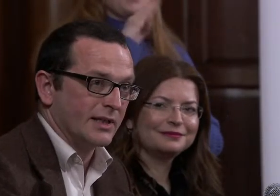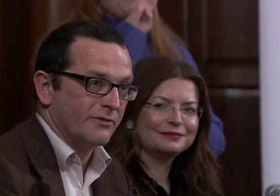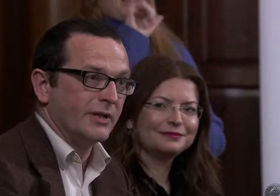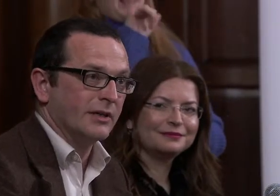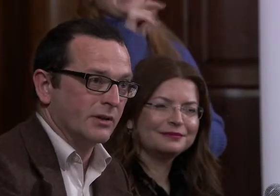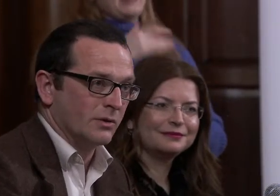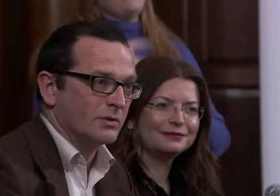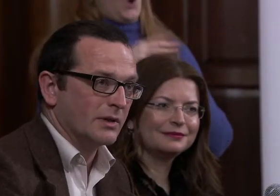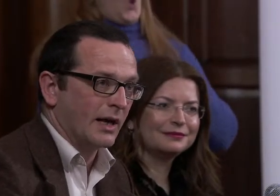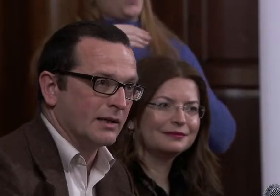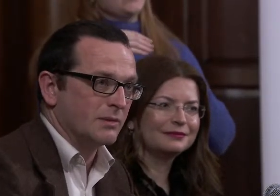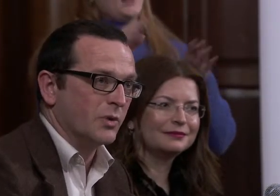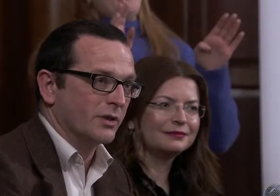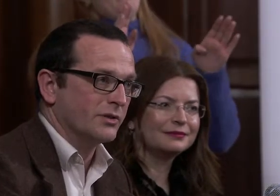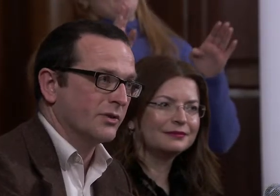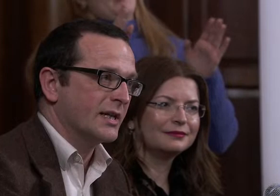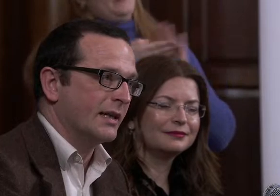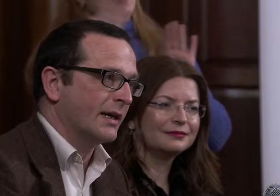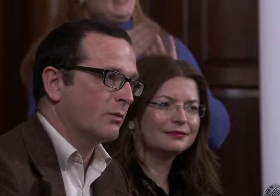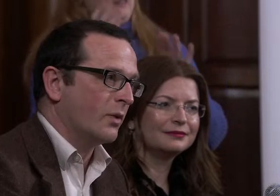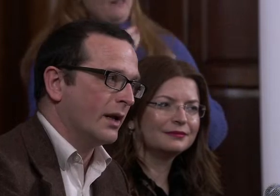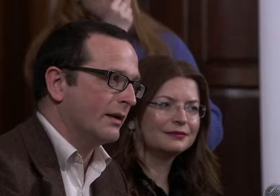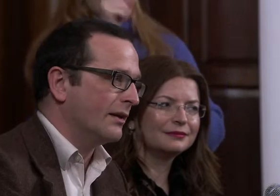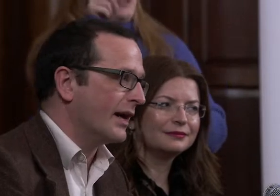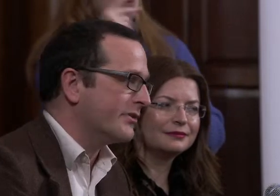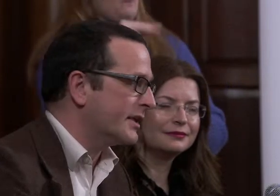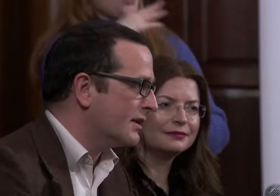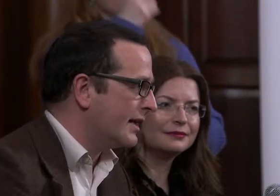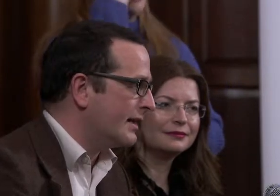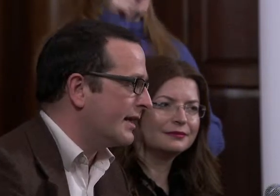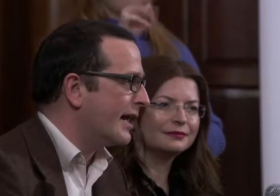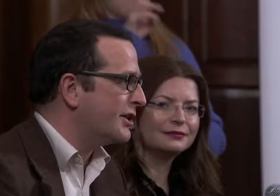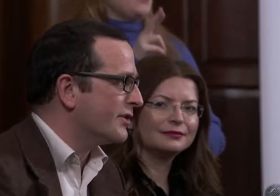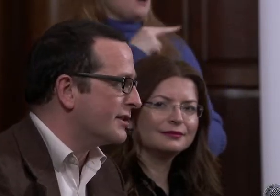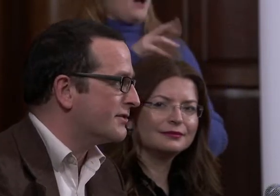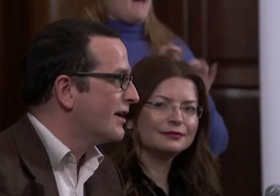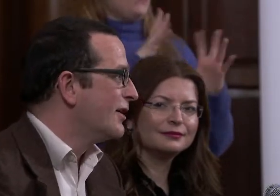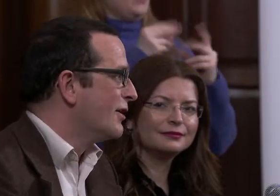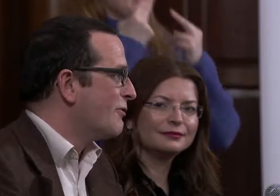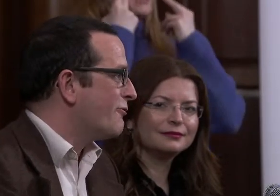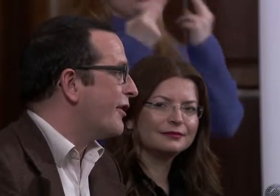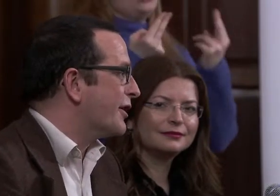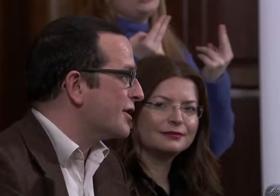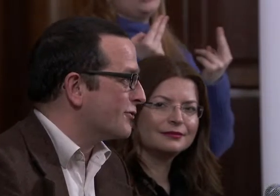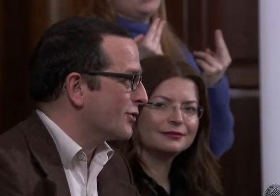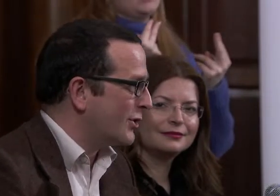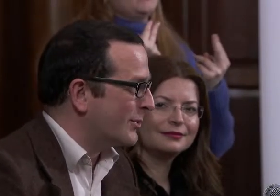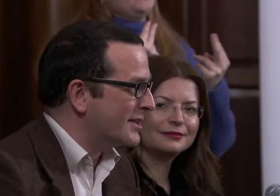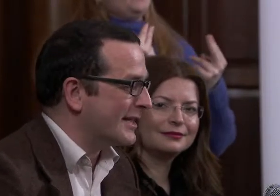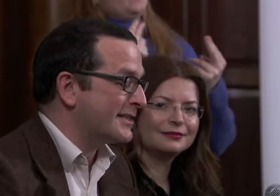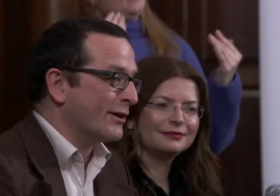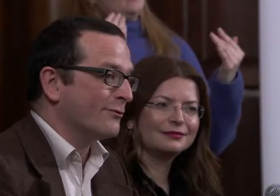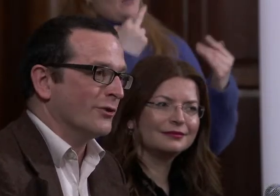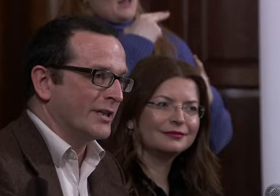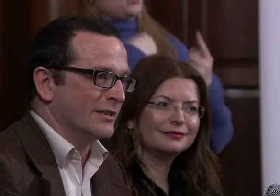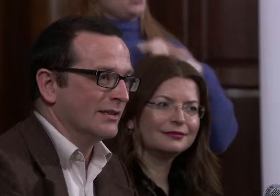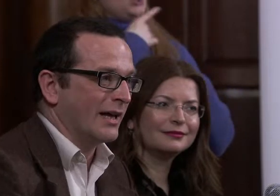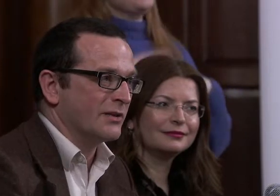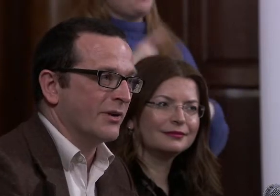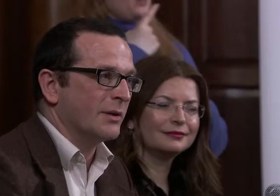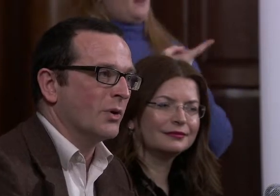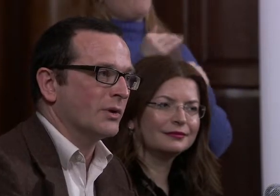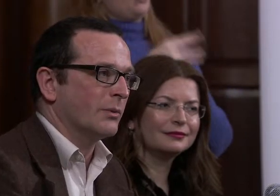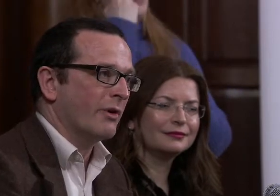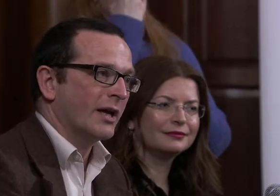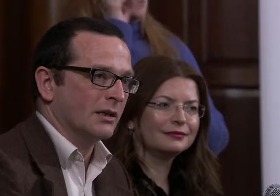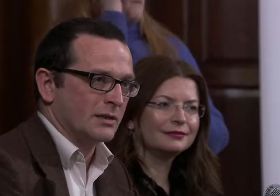around us, they feed on those. And it's important to understand that while not everything in nature is very nice for us humans, it's there for a reason. And